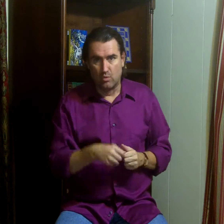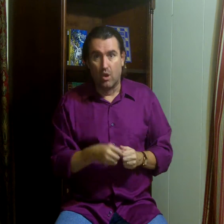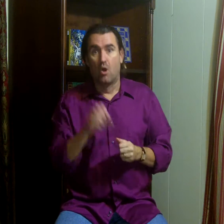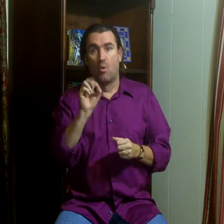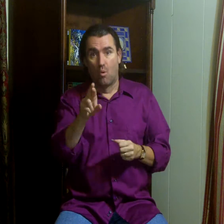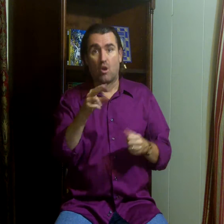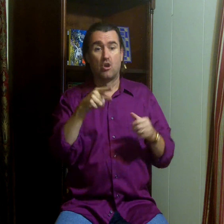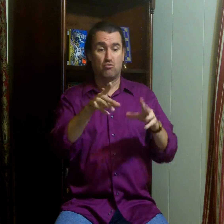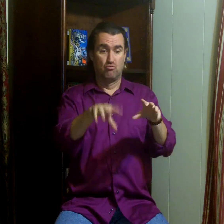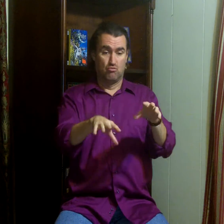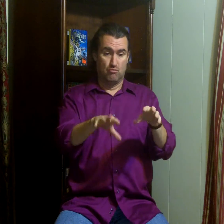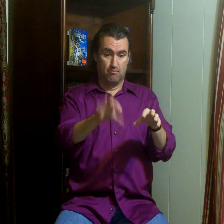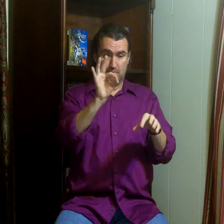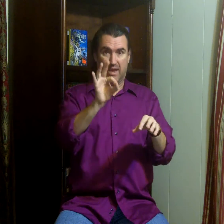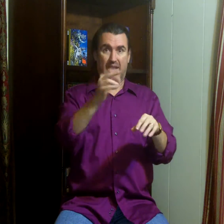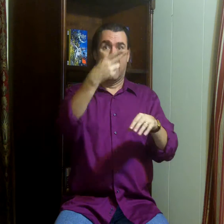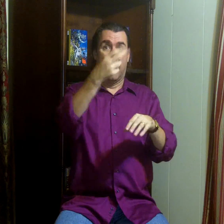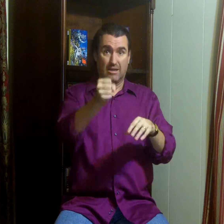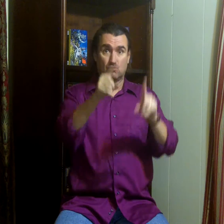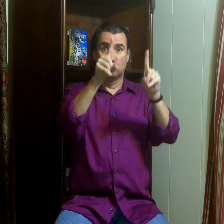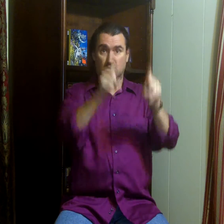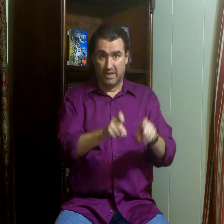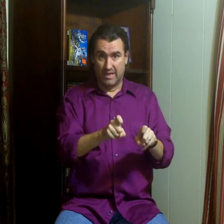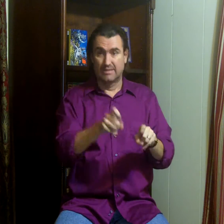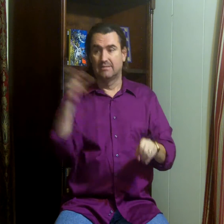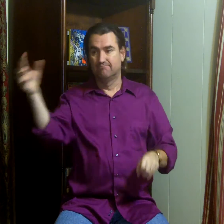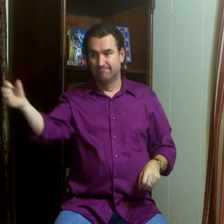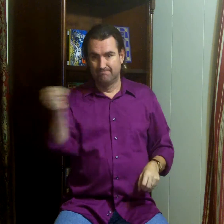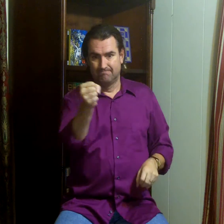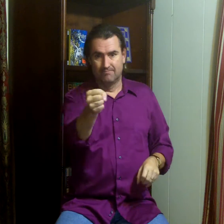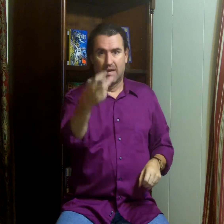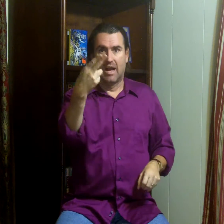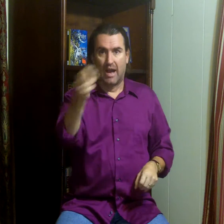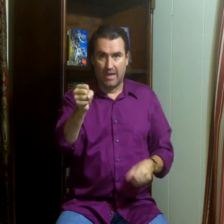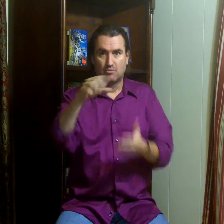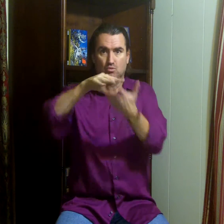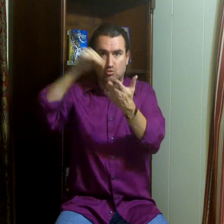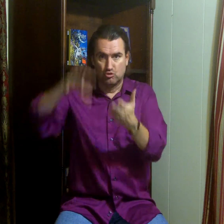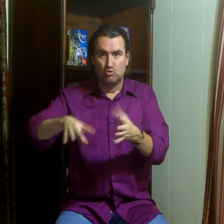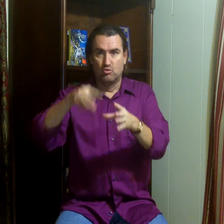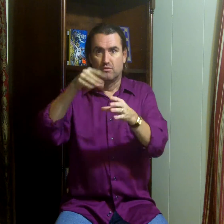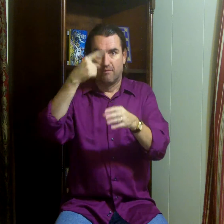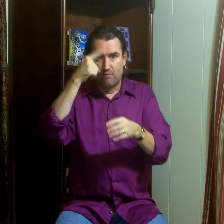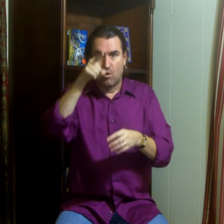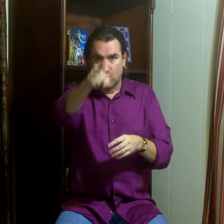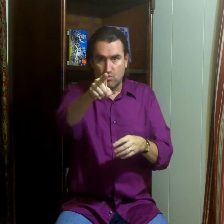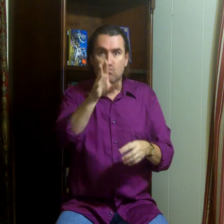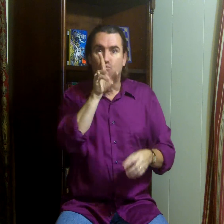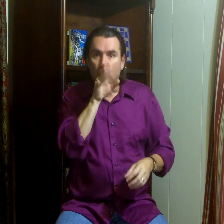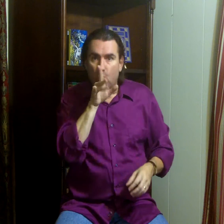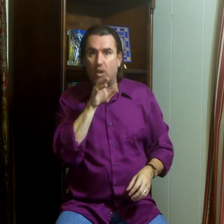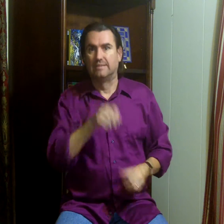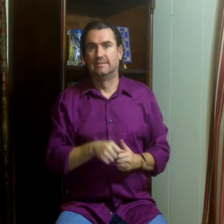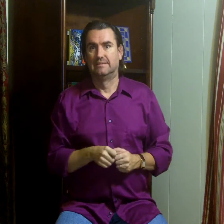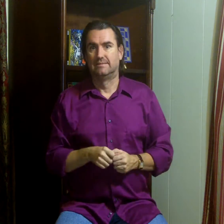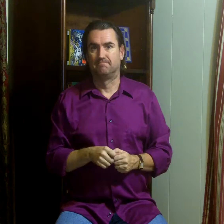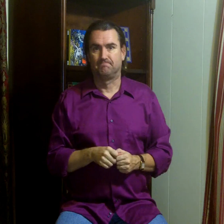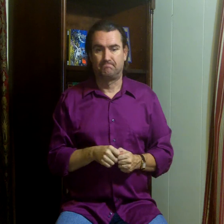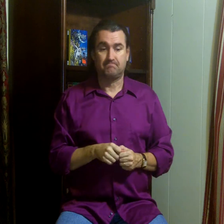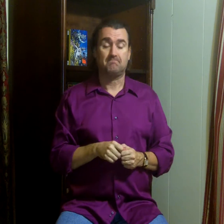age child signer. So those are good for you. Another thing that's similar to ESSE but a little